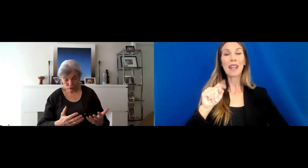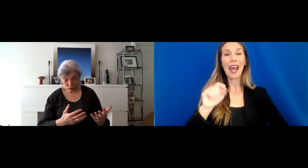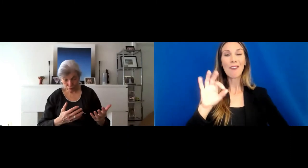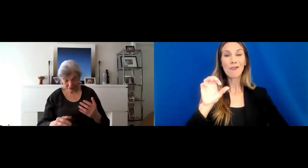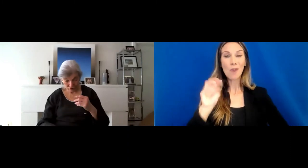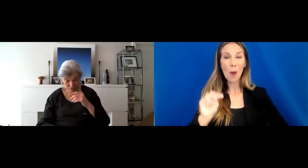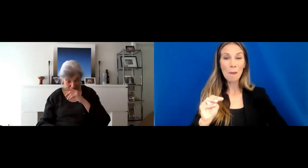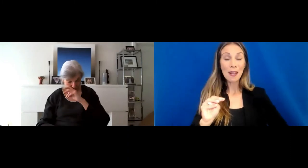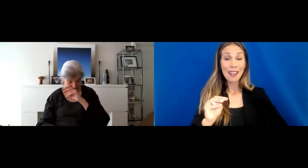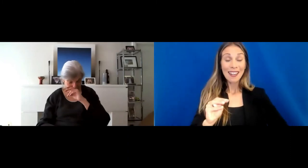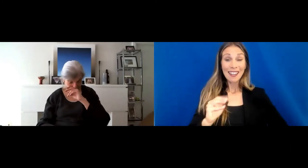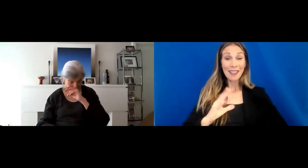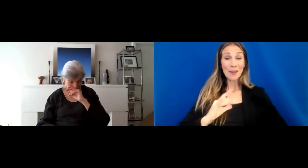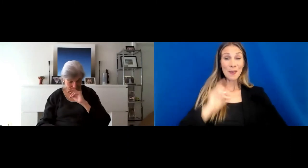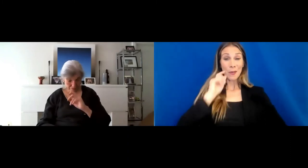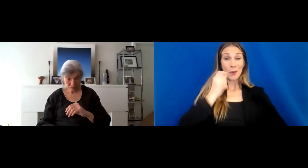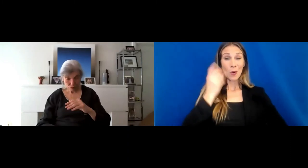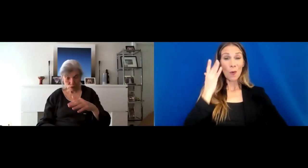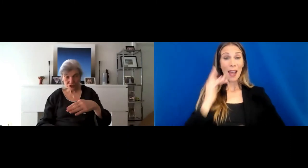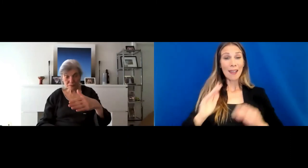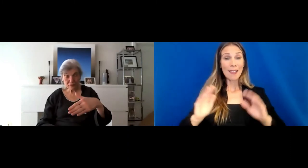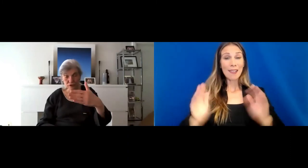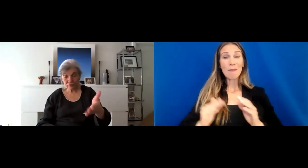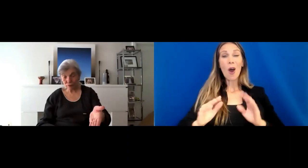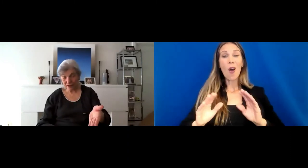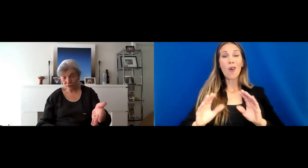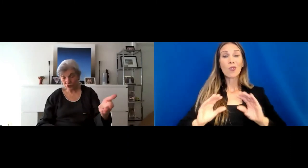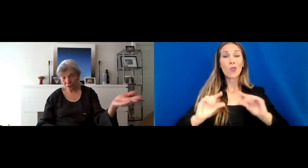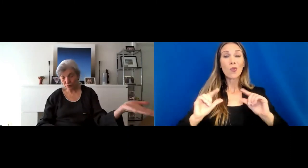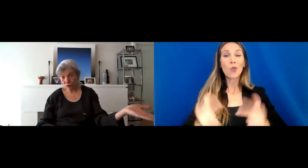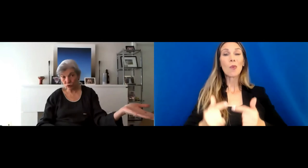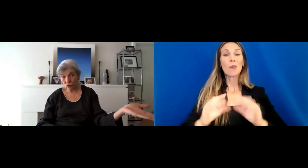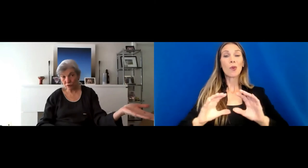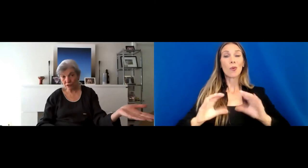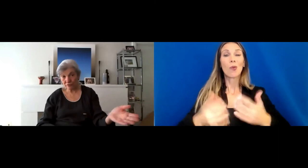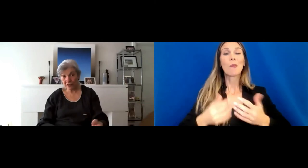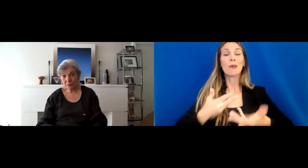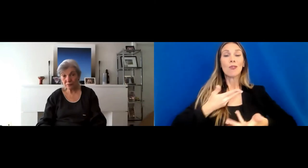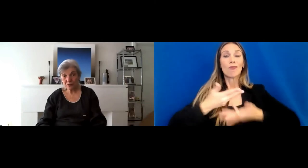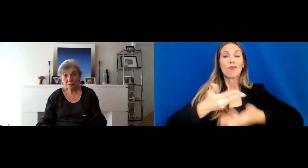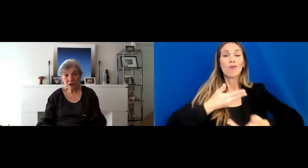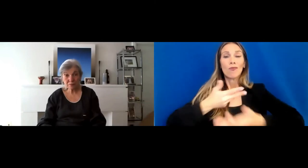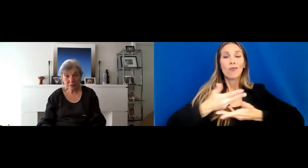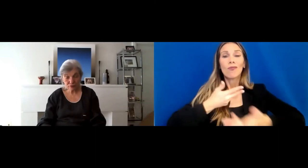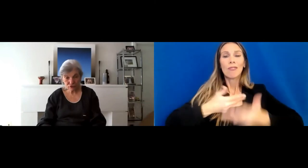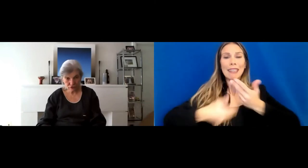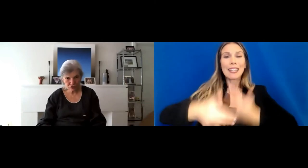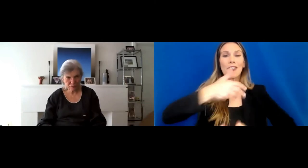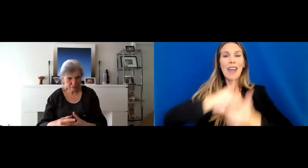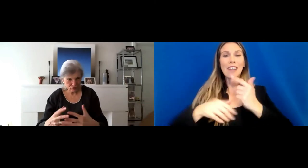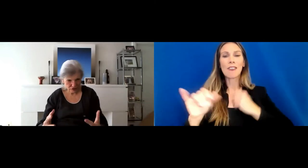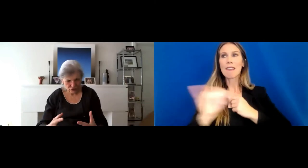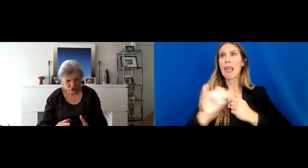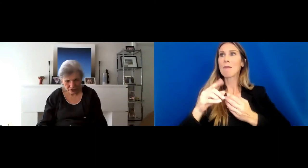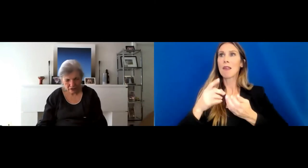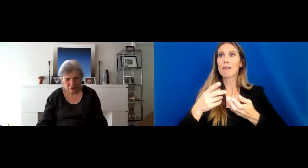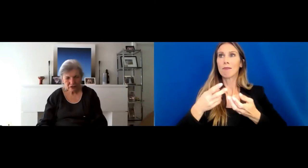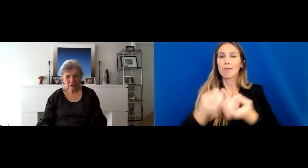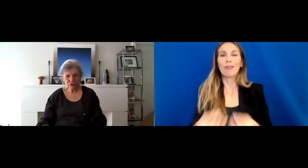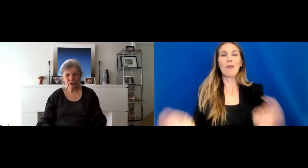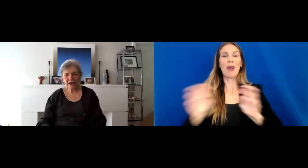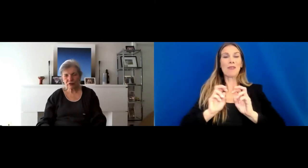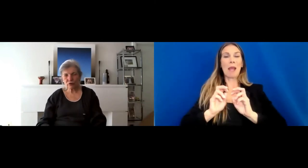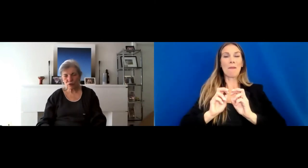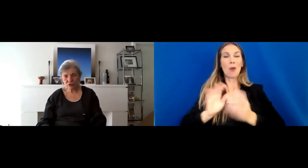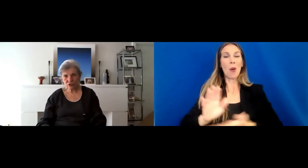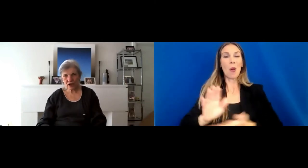small group interaction, more typical of a roundtable or of a paper session. Paper sessions are not, you